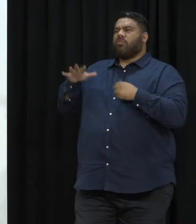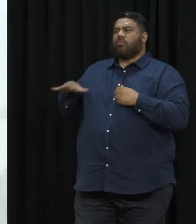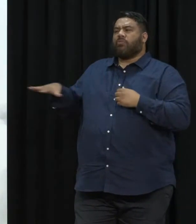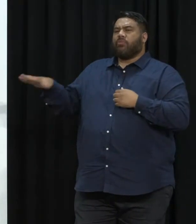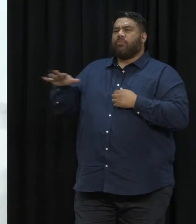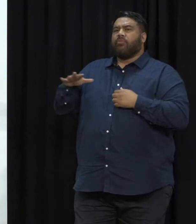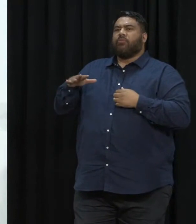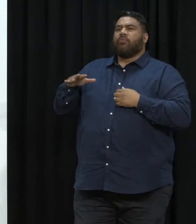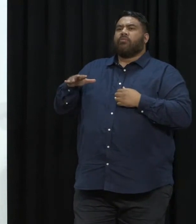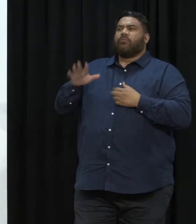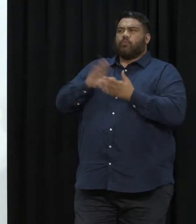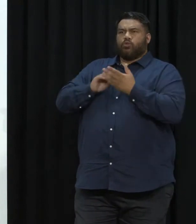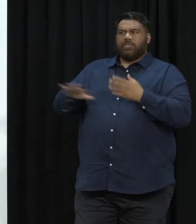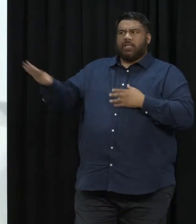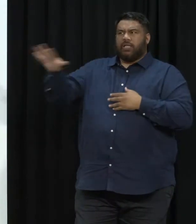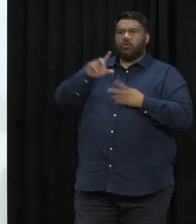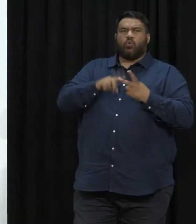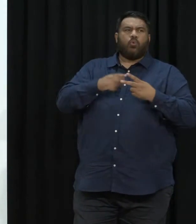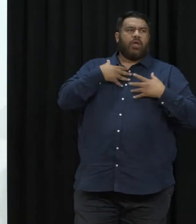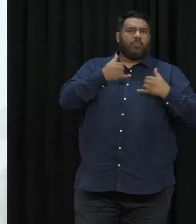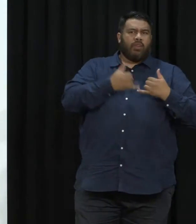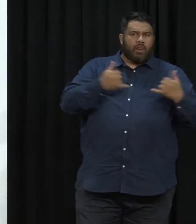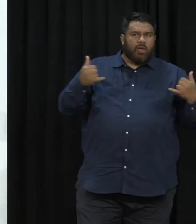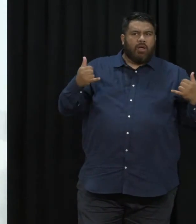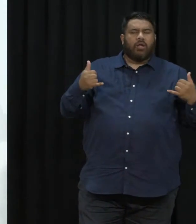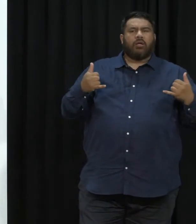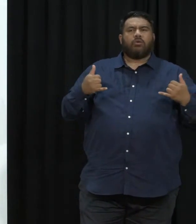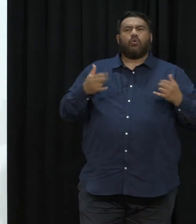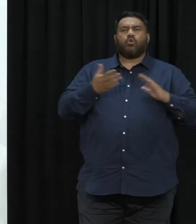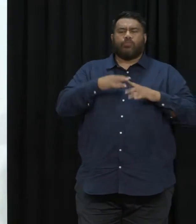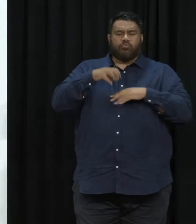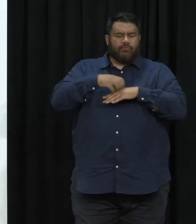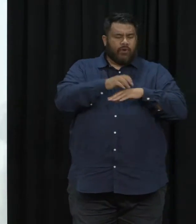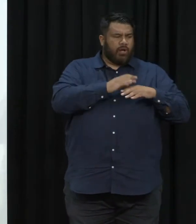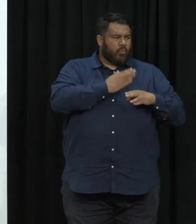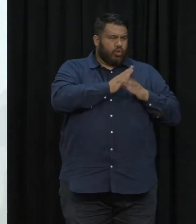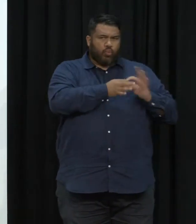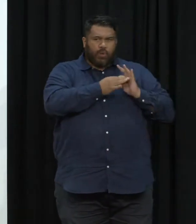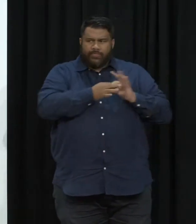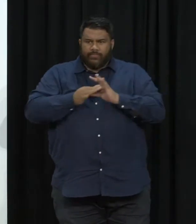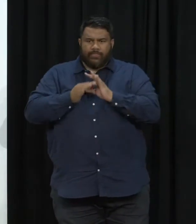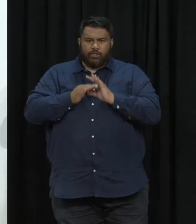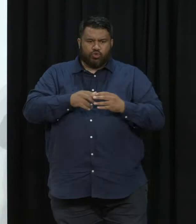around the country. We use Healthline. We use other community providers for welfare checks.